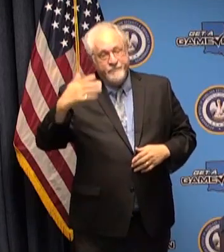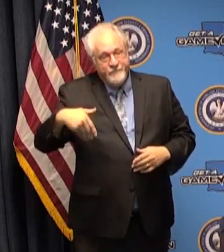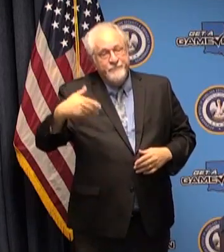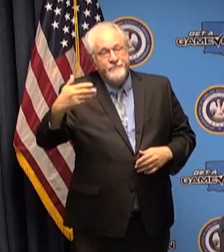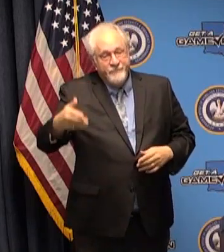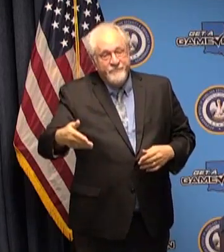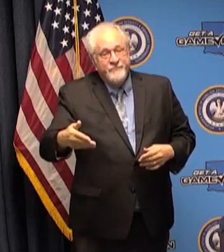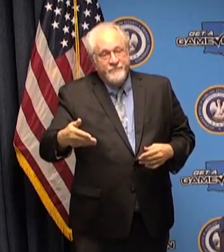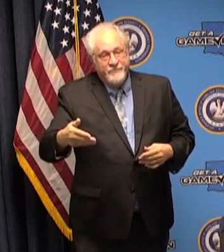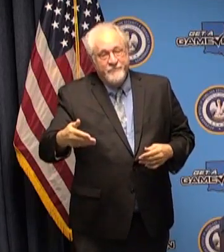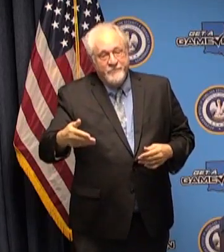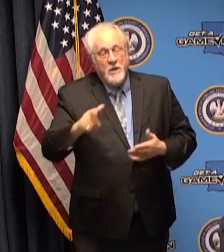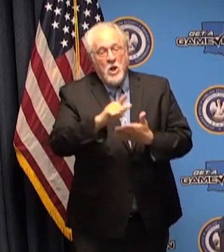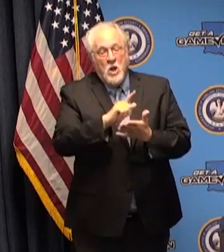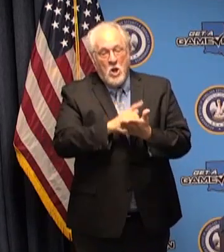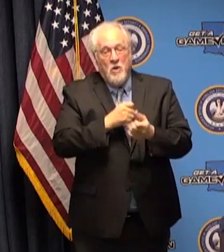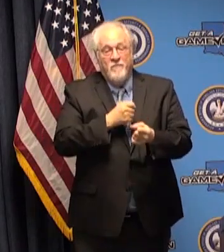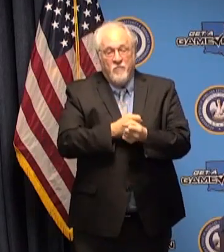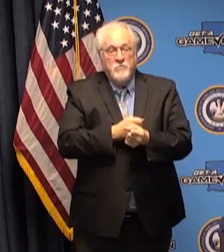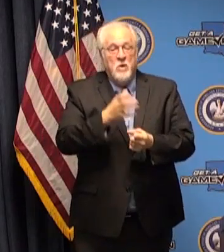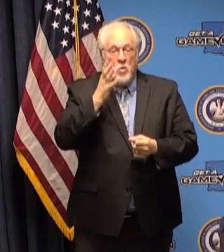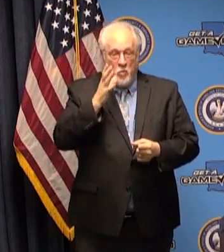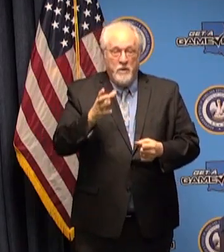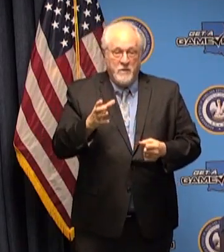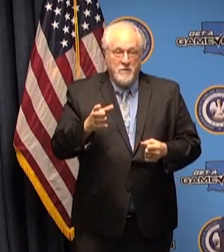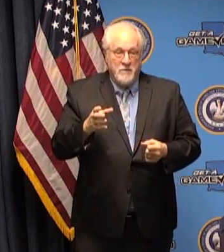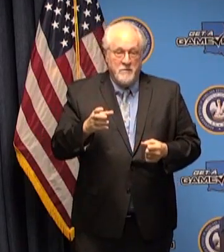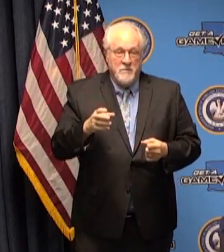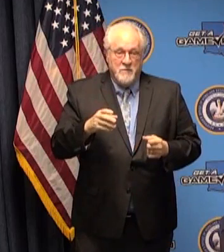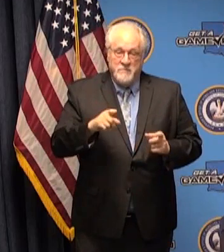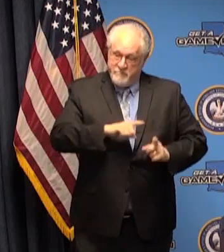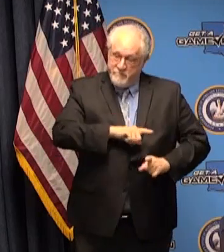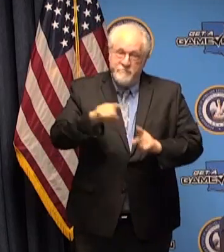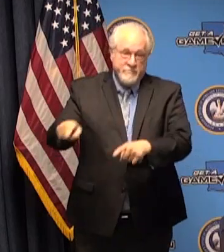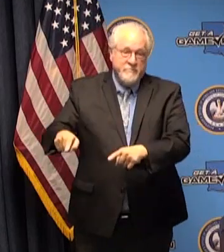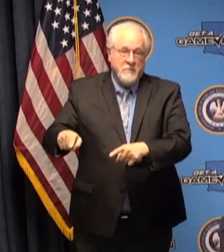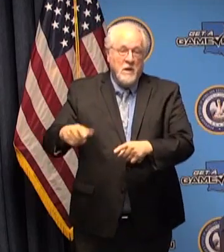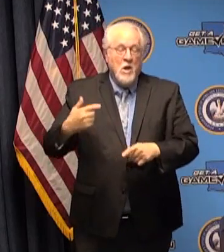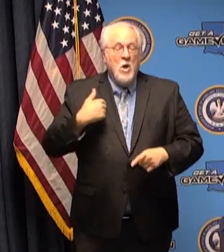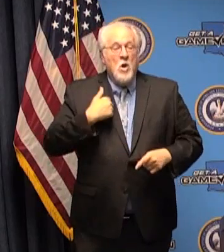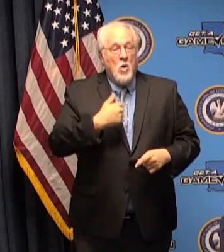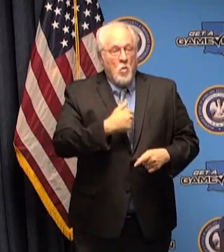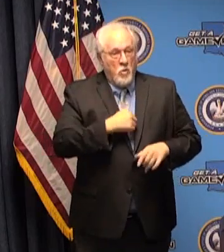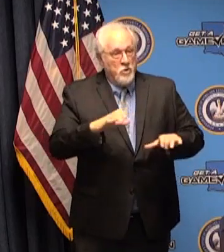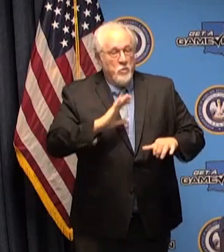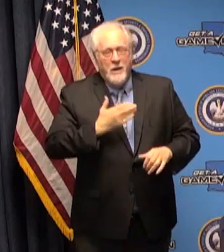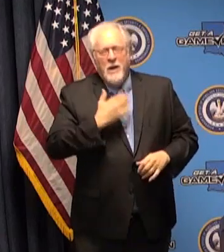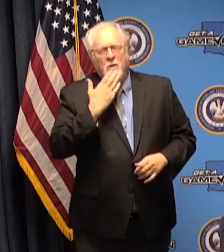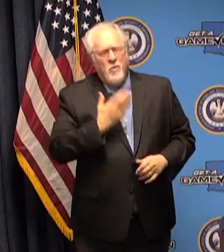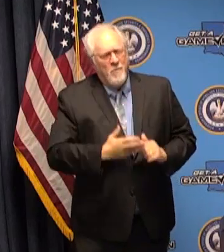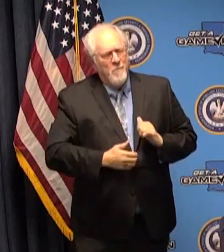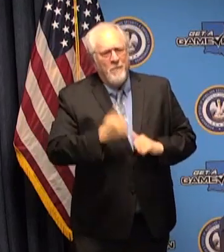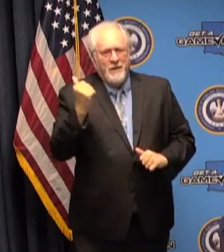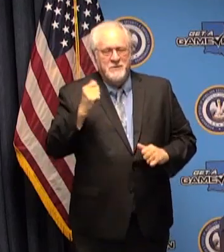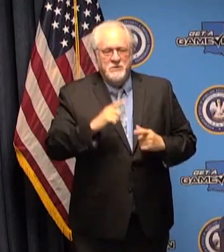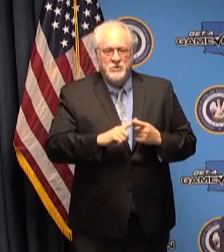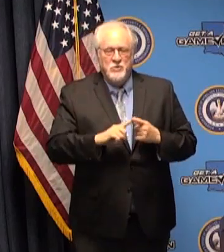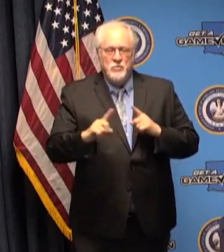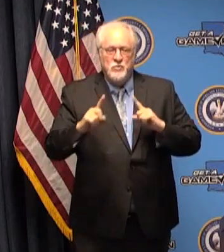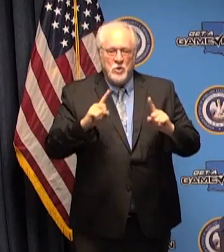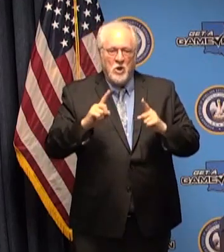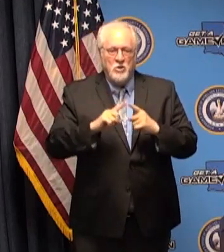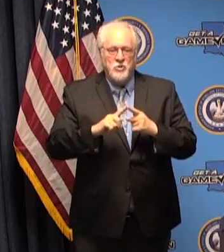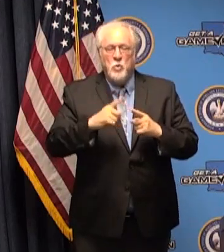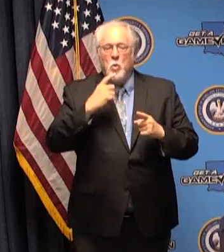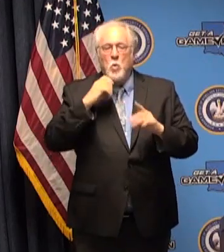occasion that law enforcement will enforce those measures. We're doing our very best to talk